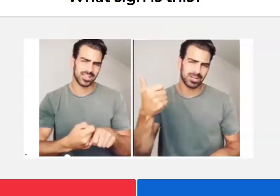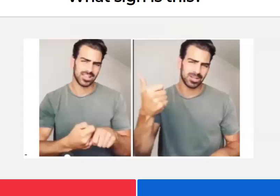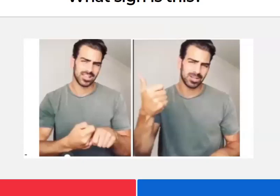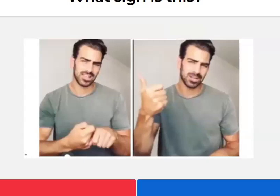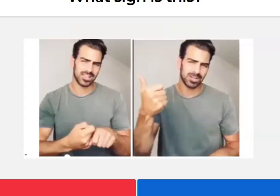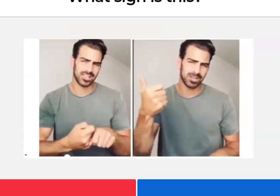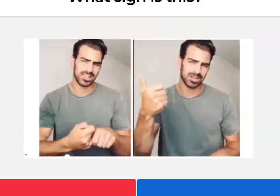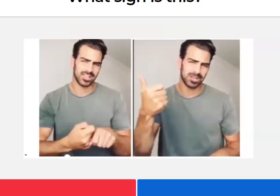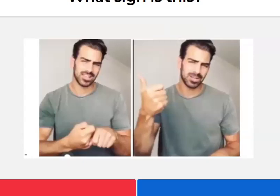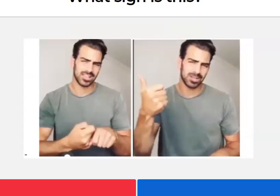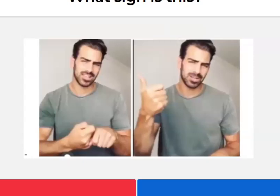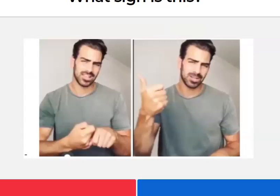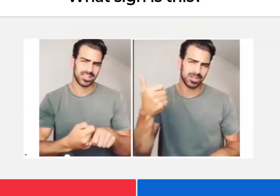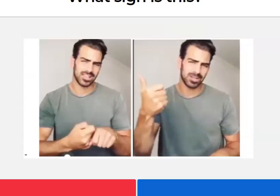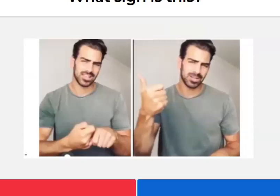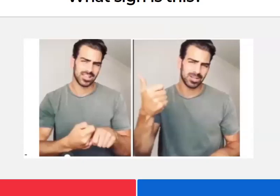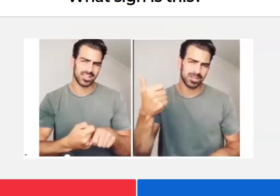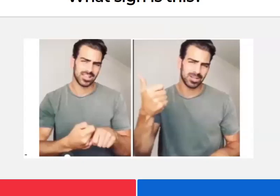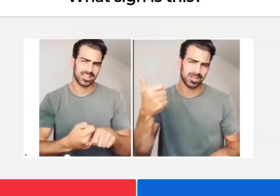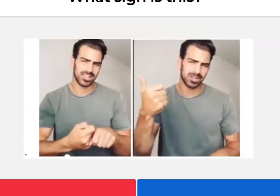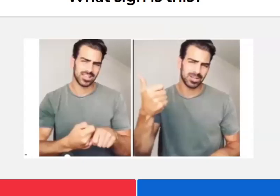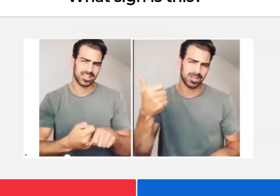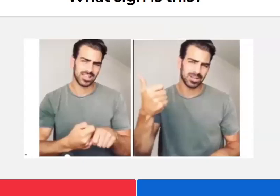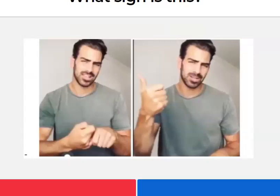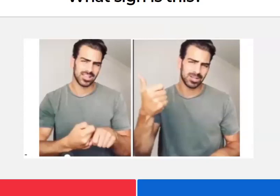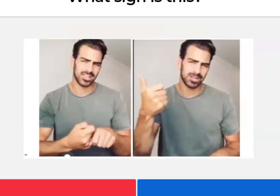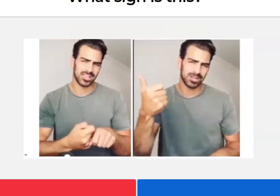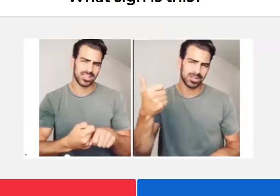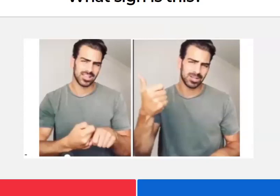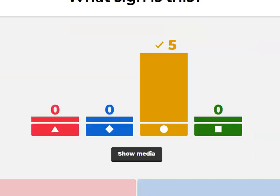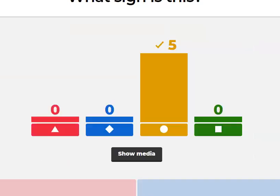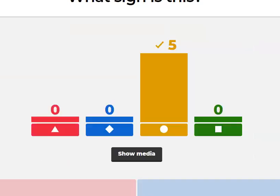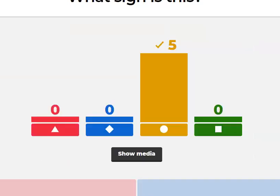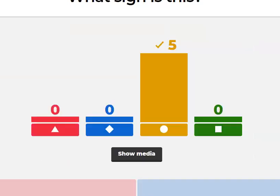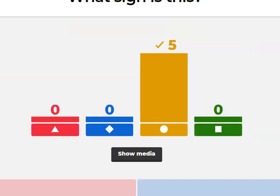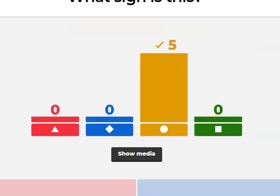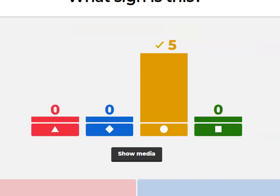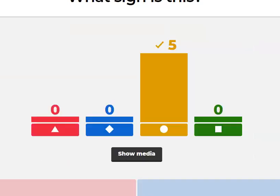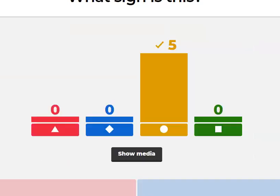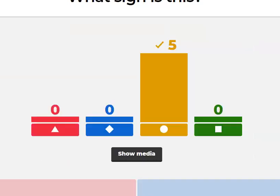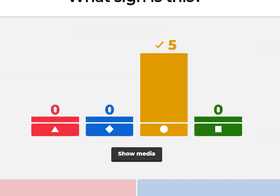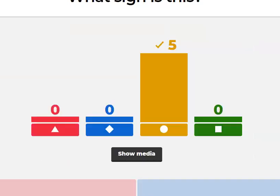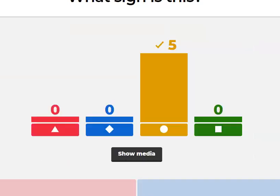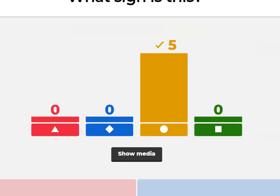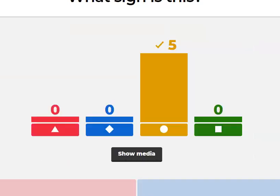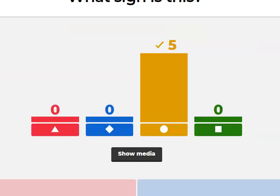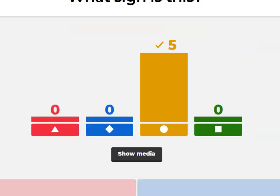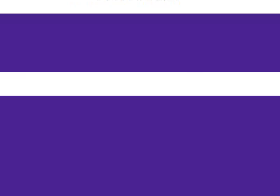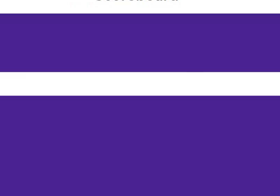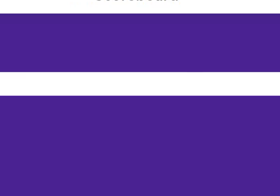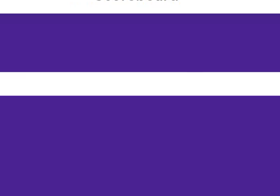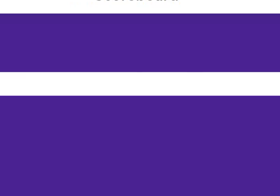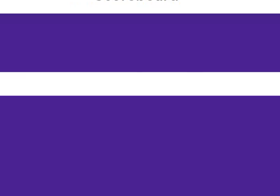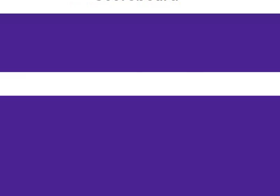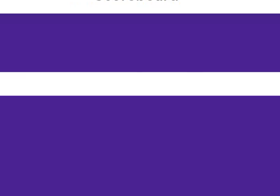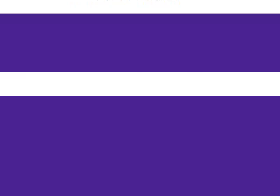Start with the thumb and then flicks out. Okay, god, if we get an 100